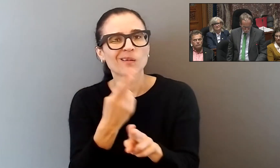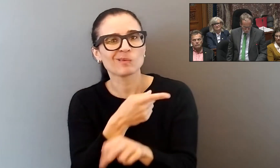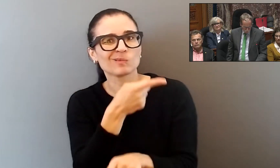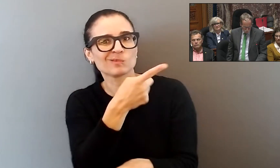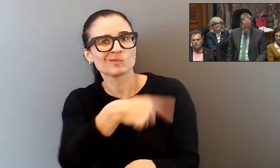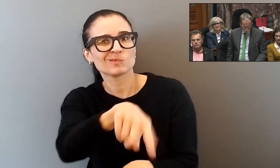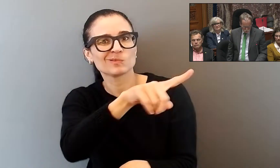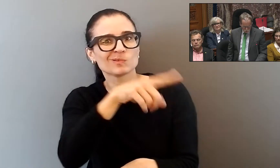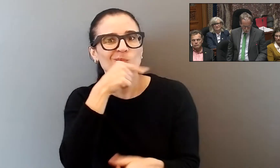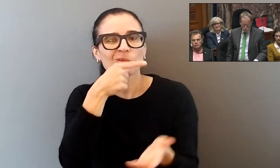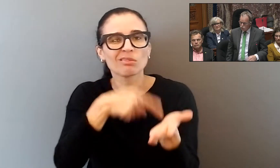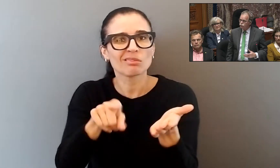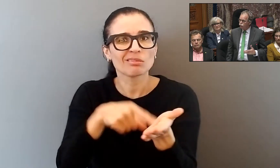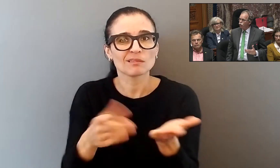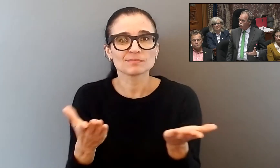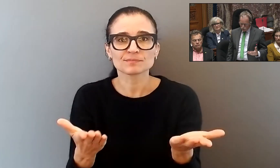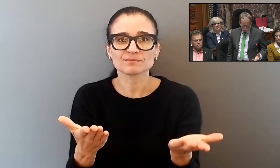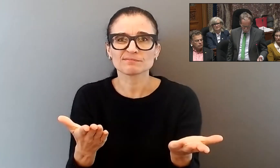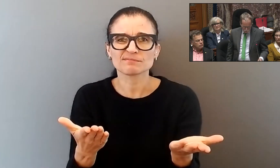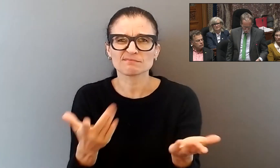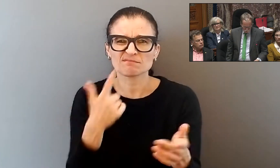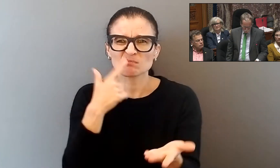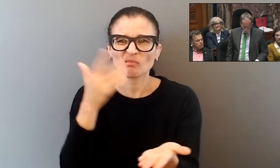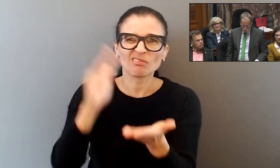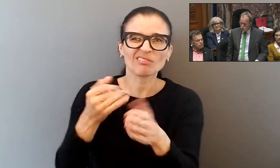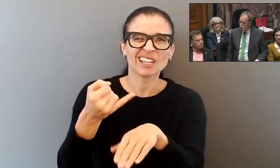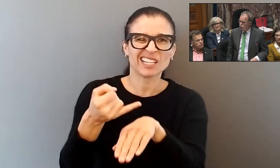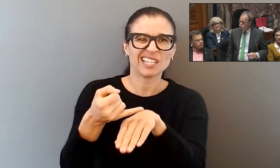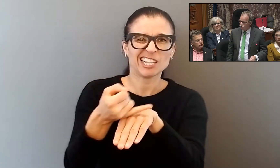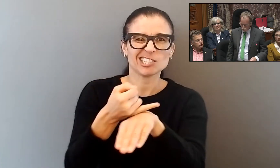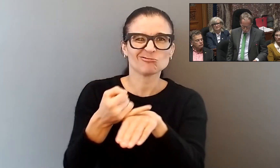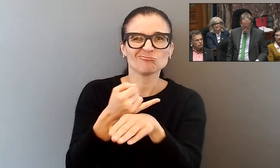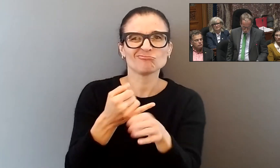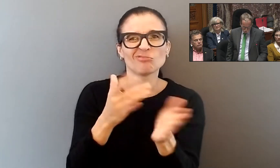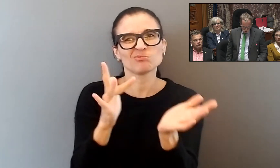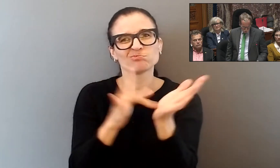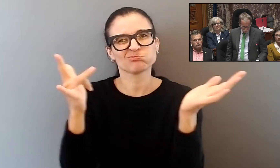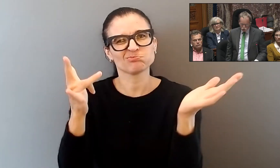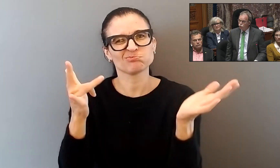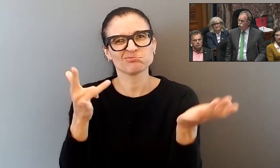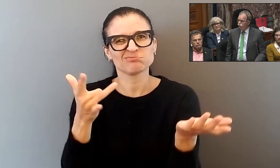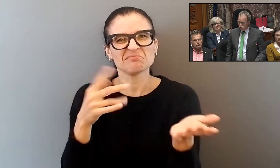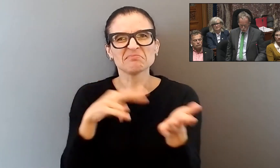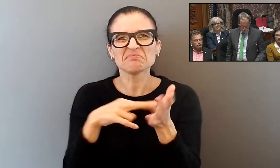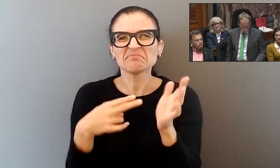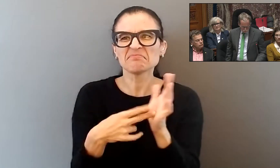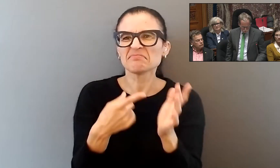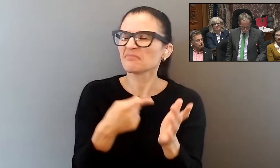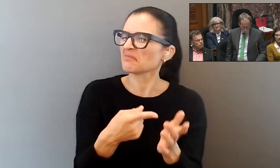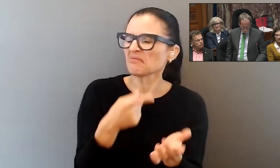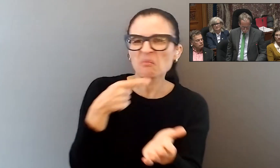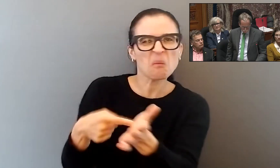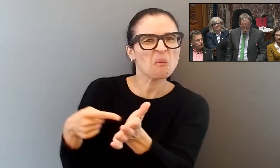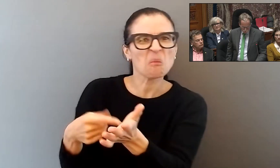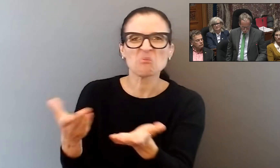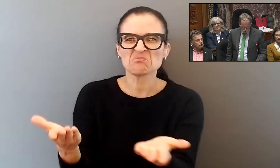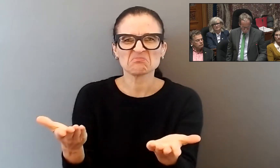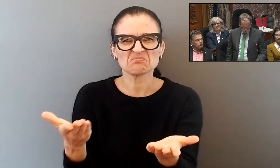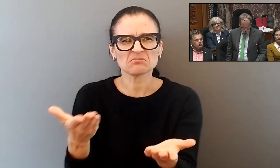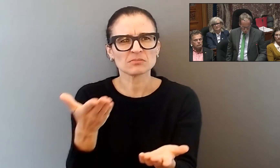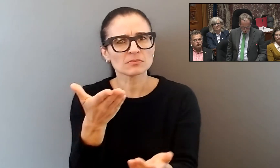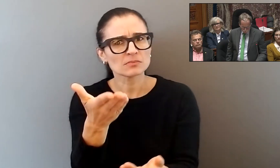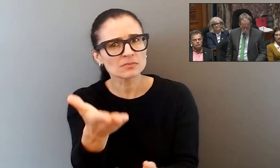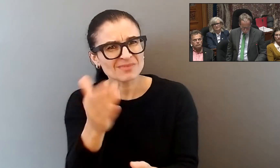than what they owe in interest. This program was meant to help house-rich, cash-poor seniors stay in their homes,